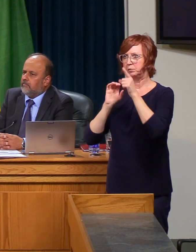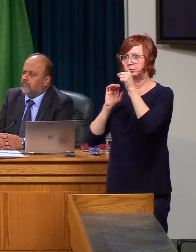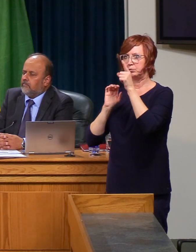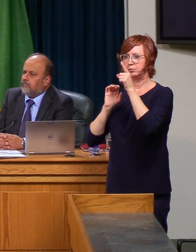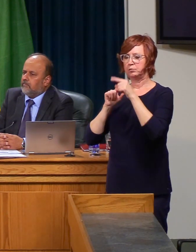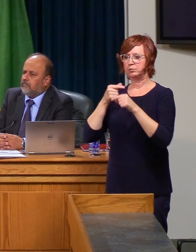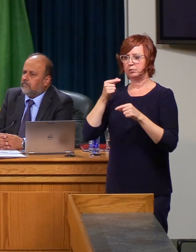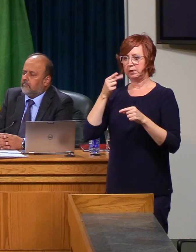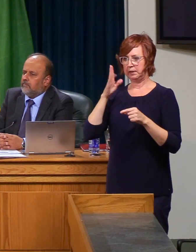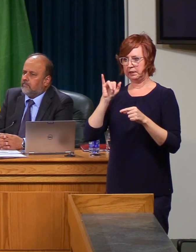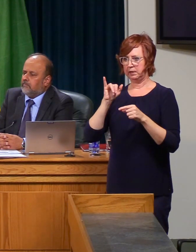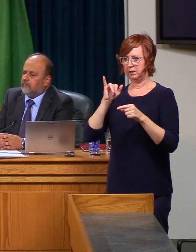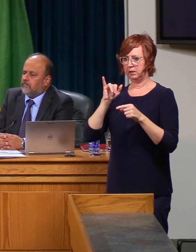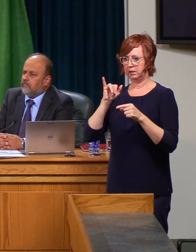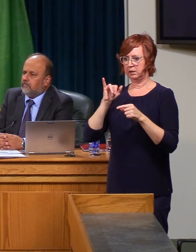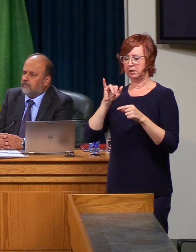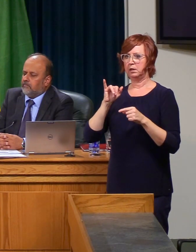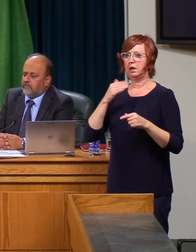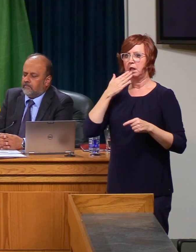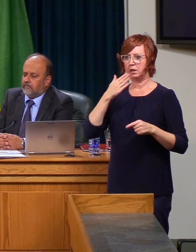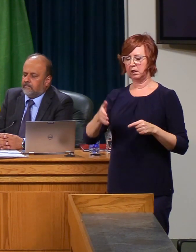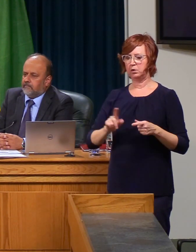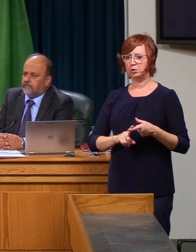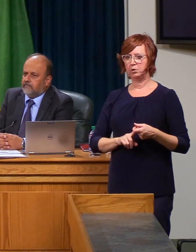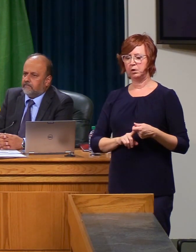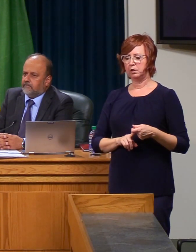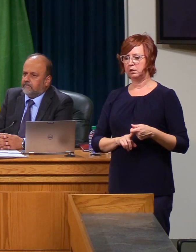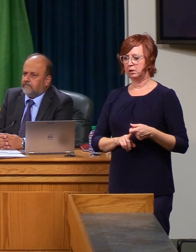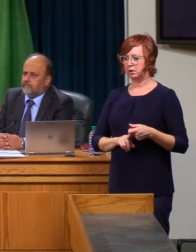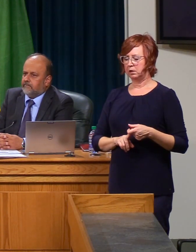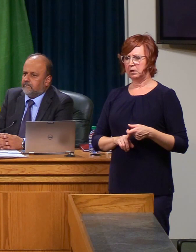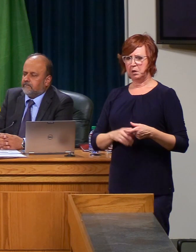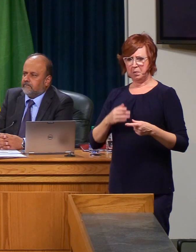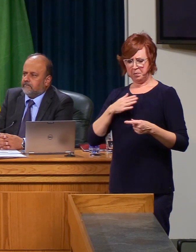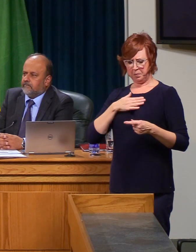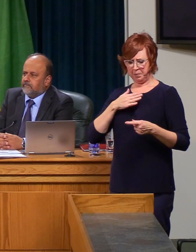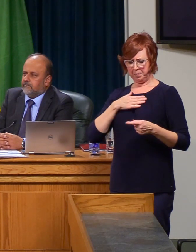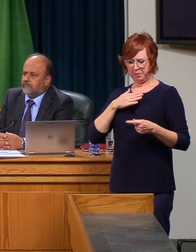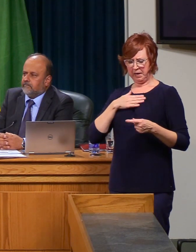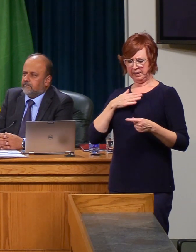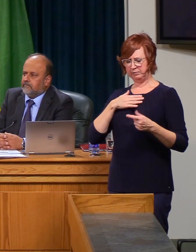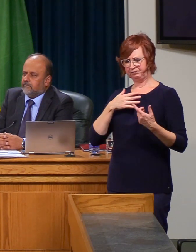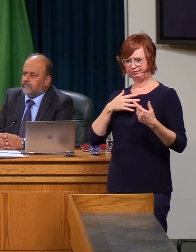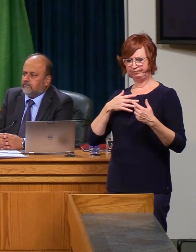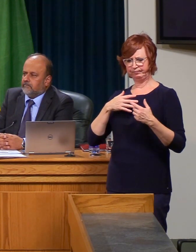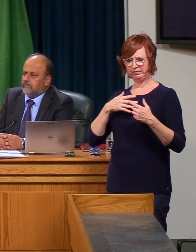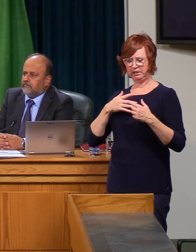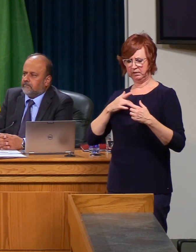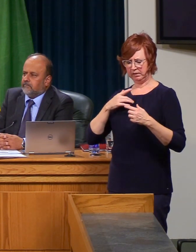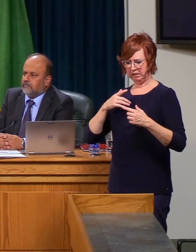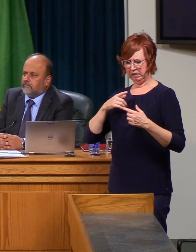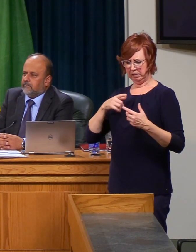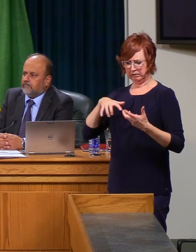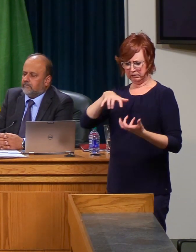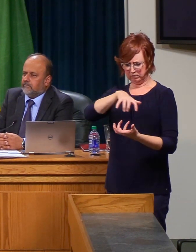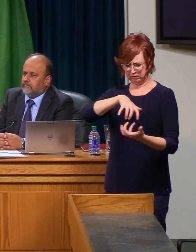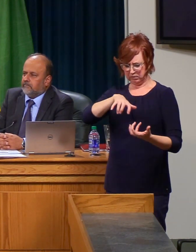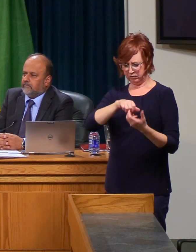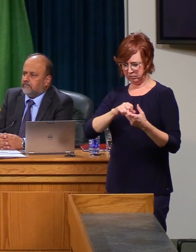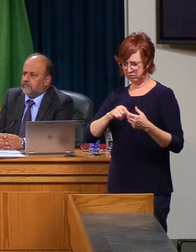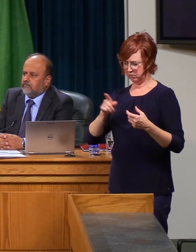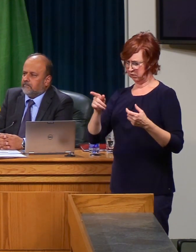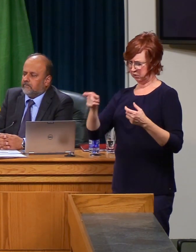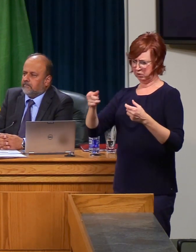Go ahead, Guy. Oh, I've been unmuted. Thank you. I guess I'm personally grappling with the language of today's release. Now you're saying it's mandatory